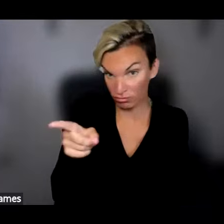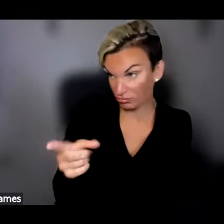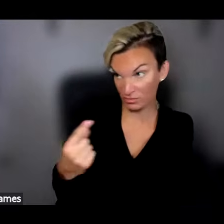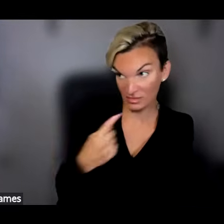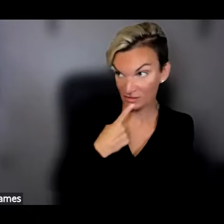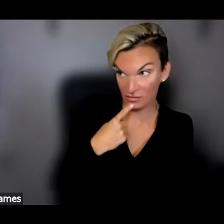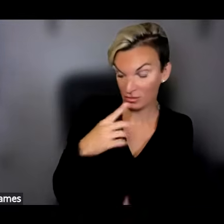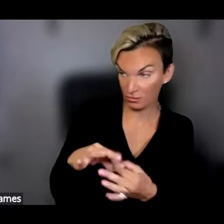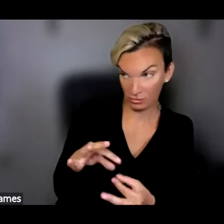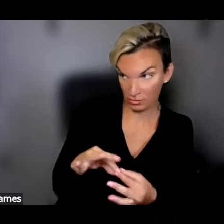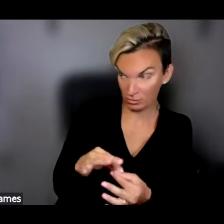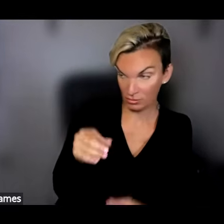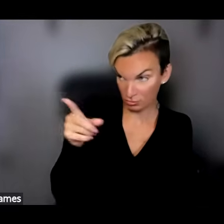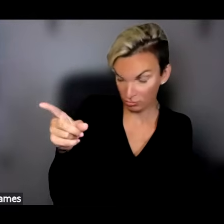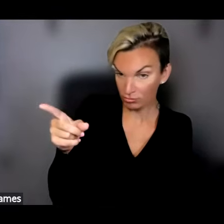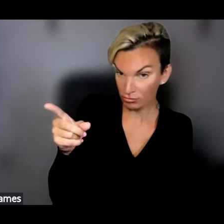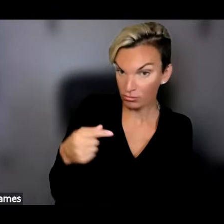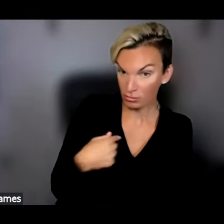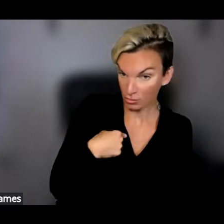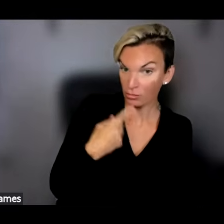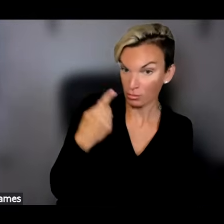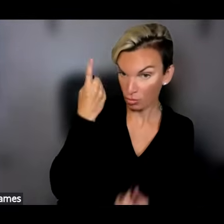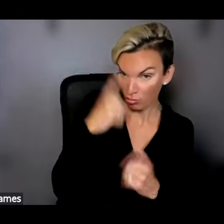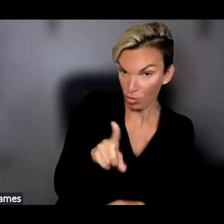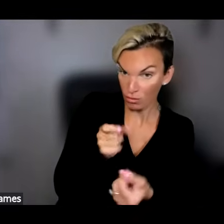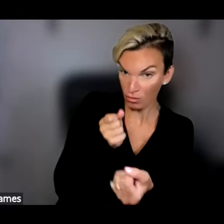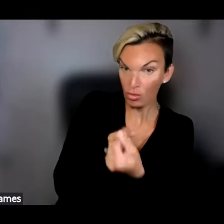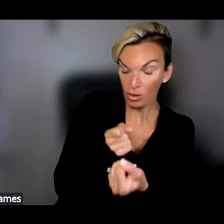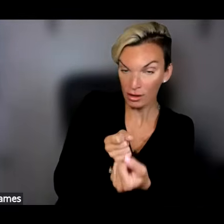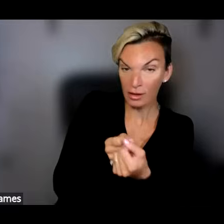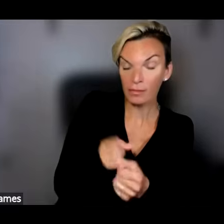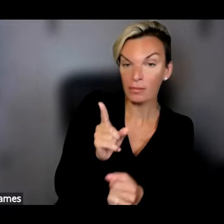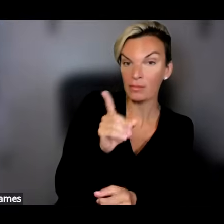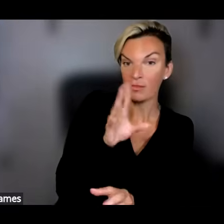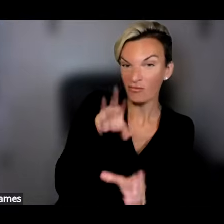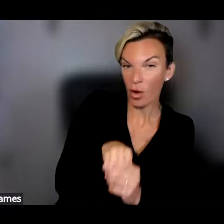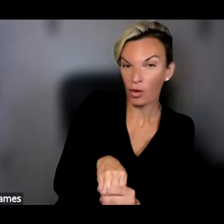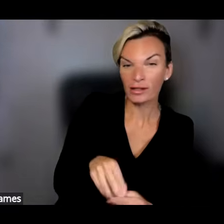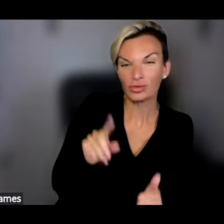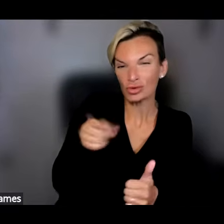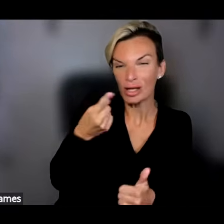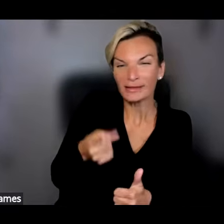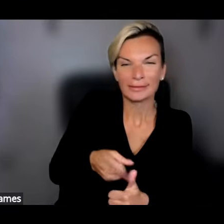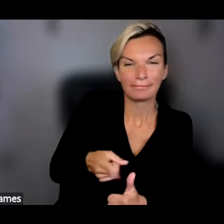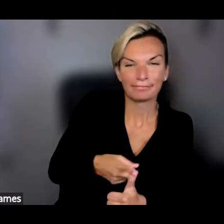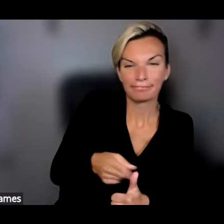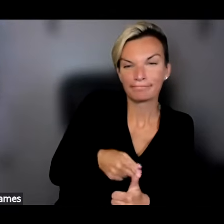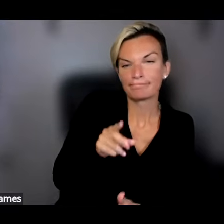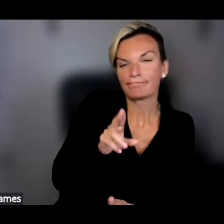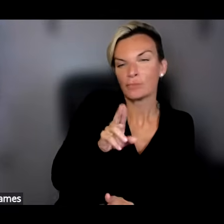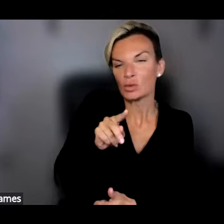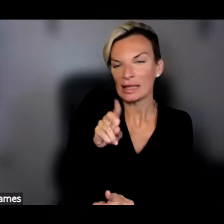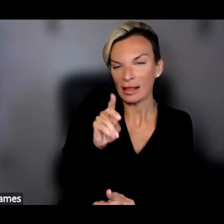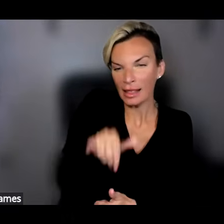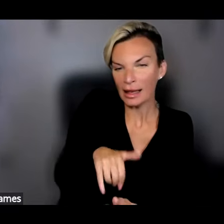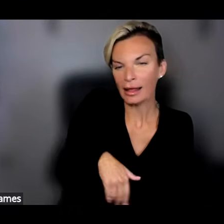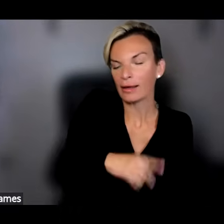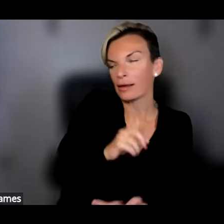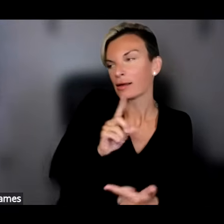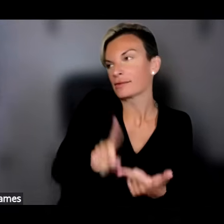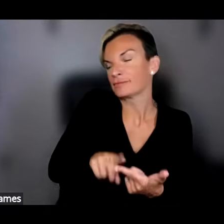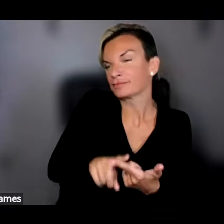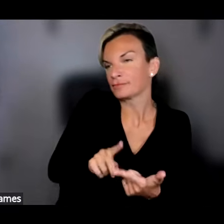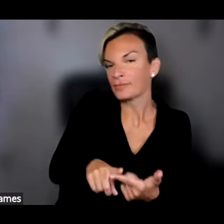that. But to focus on utilities and contractors and to forget about the rest of the